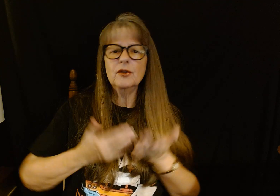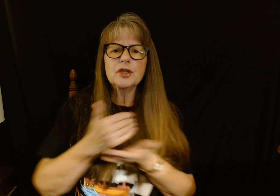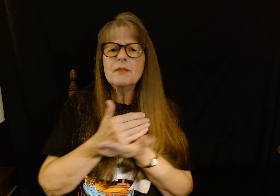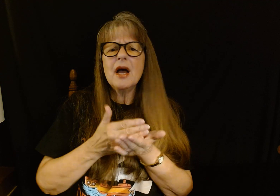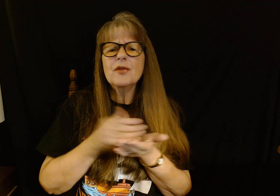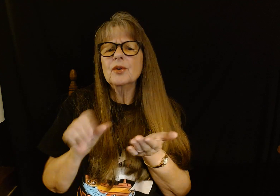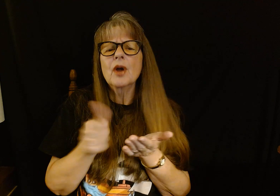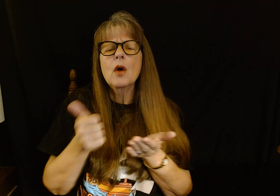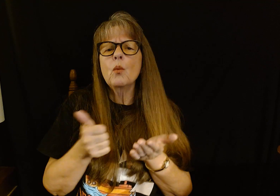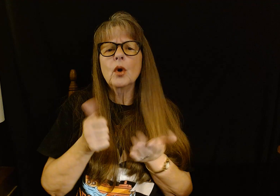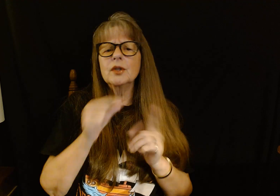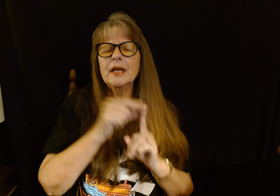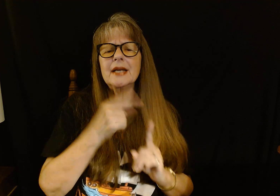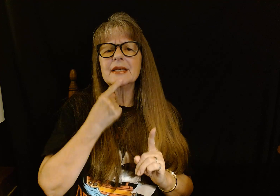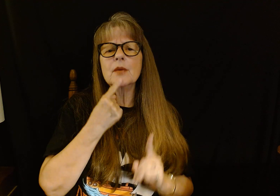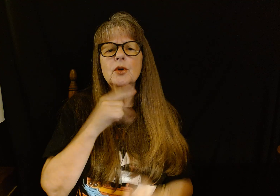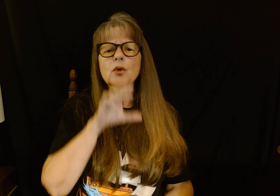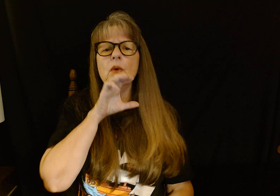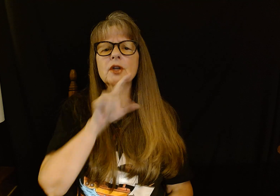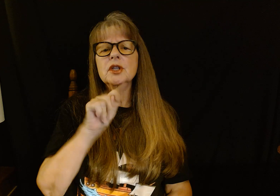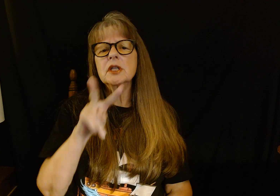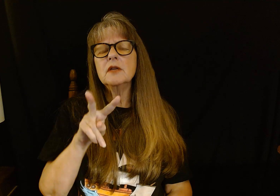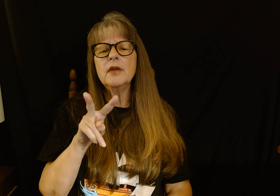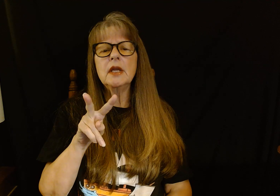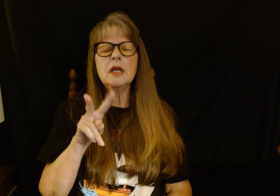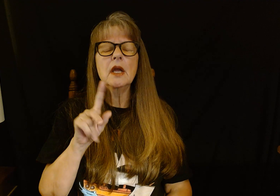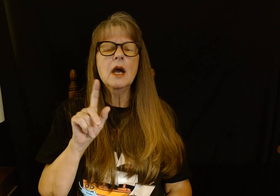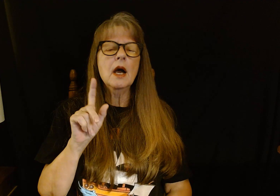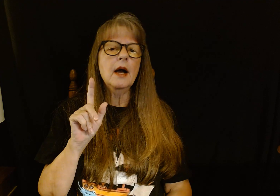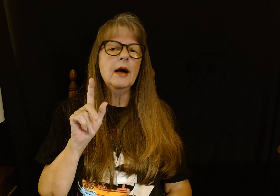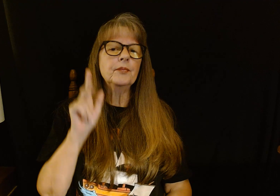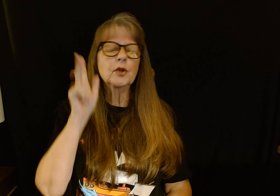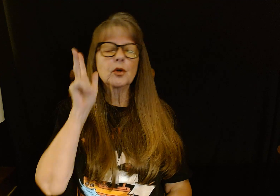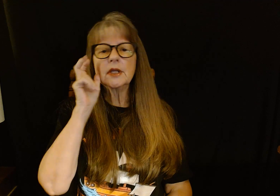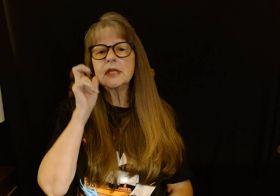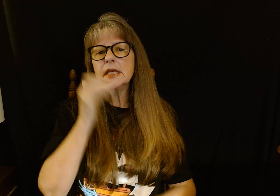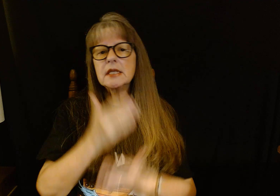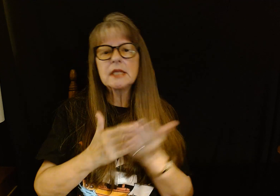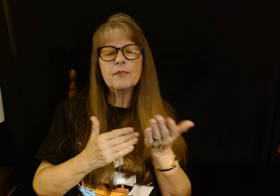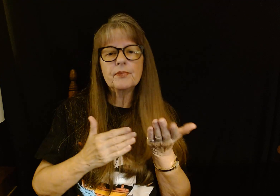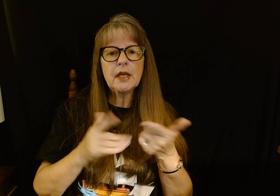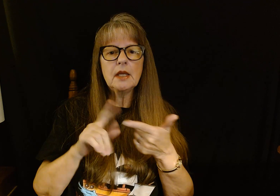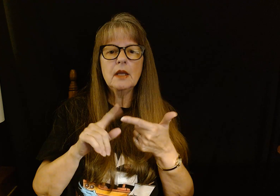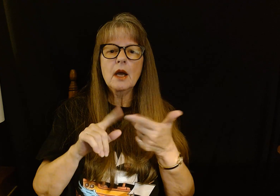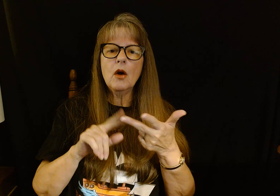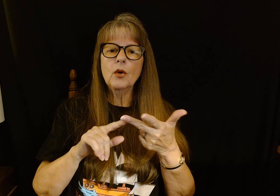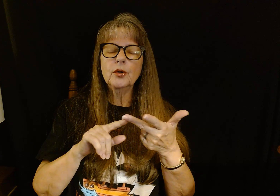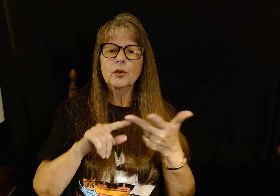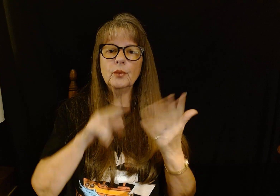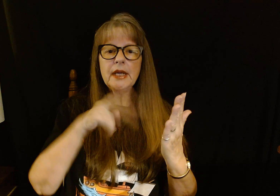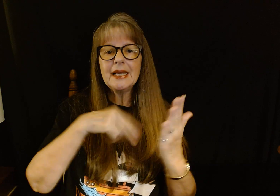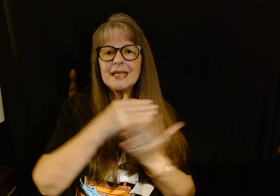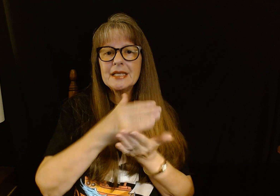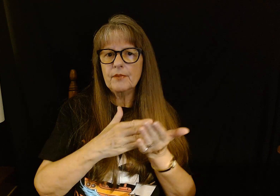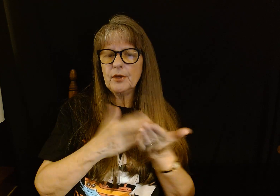some other words, like I said, when you're watching TV, you're listening to something, or you're reading something, you're